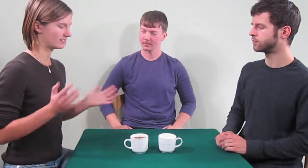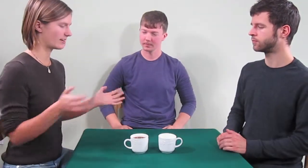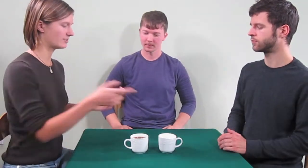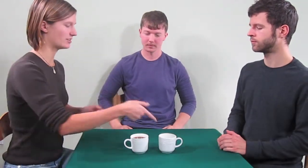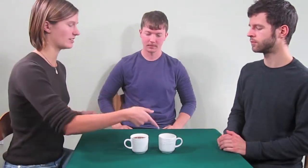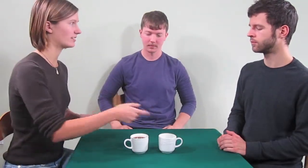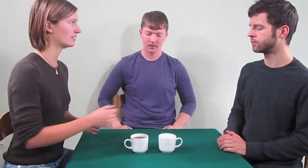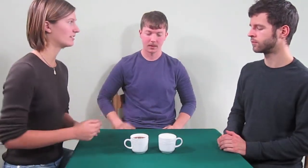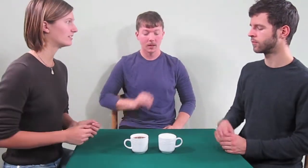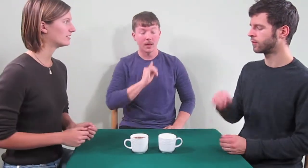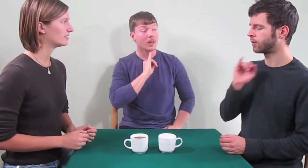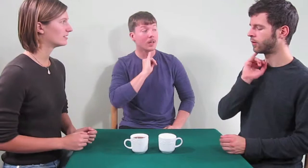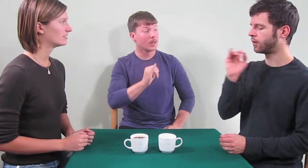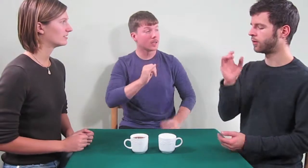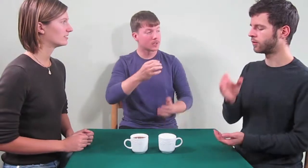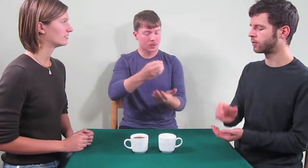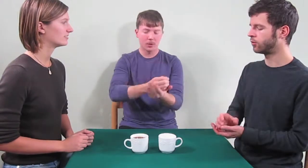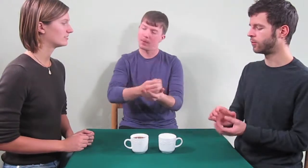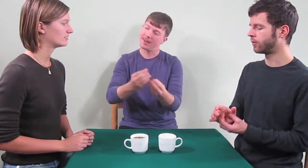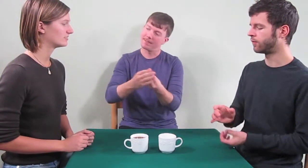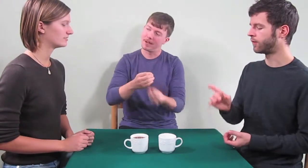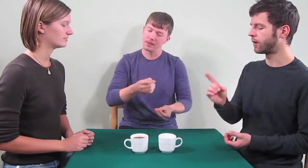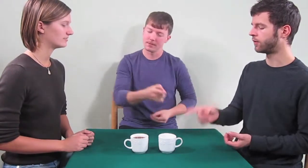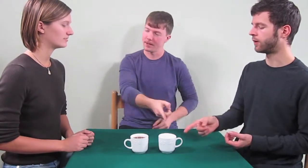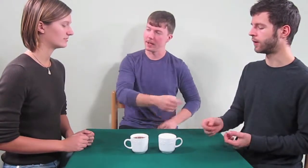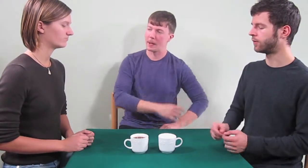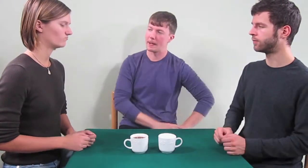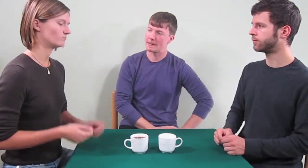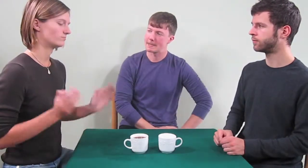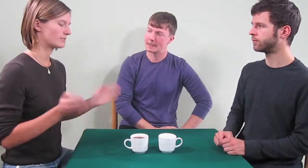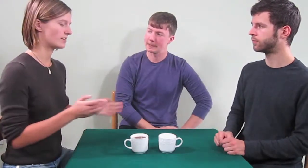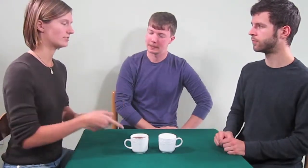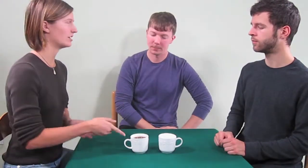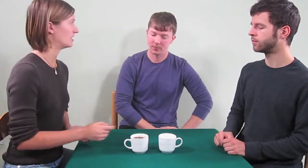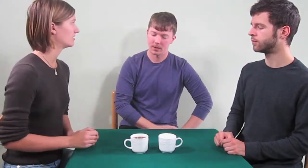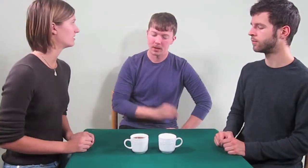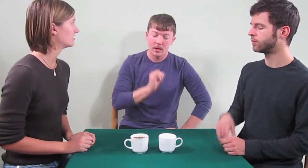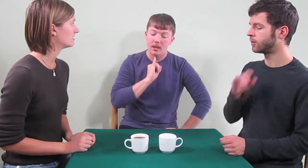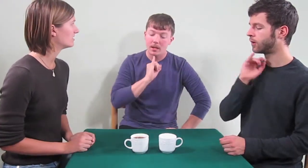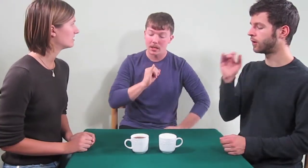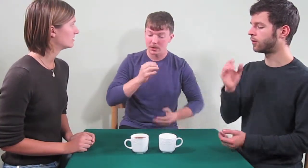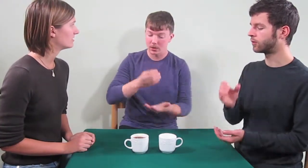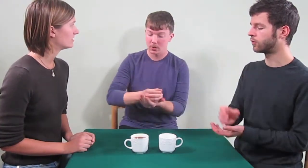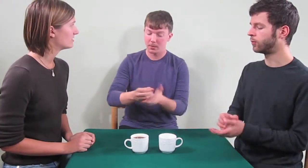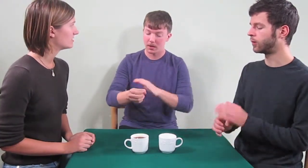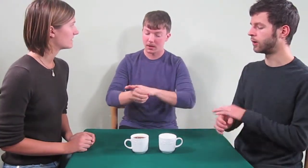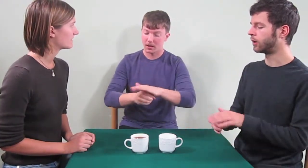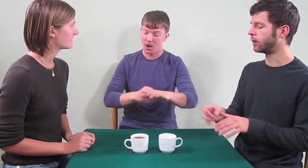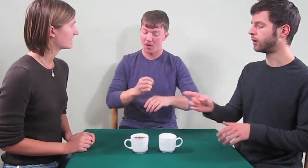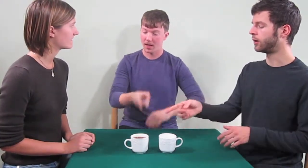Cad seo? Is cúpán fáilimh é. Cad seo? Is cúpán lán é.